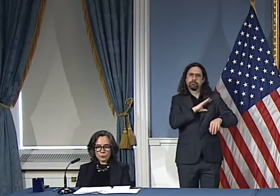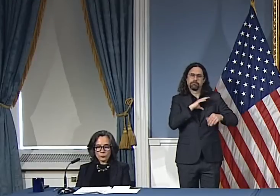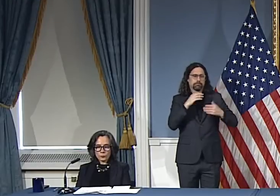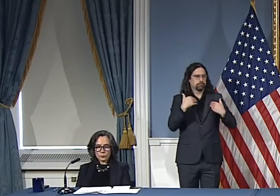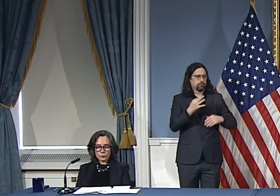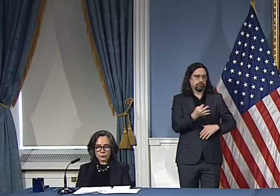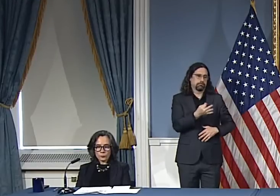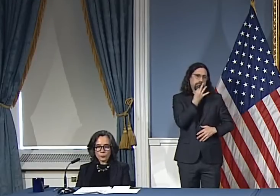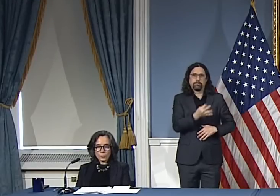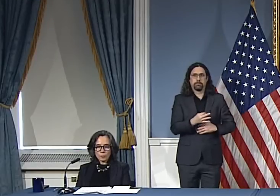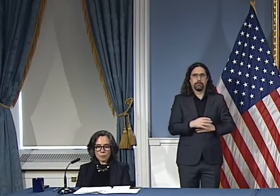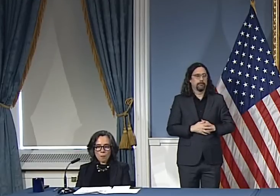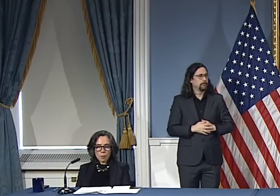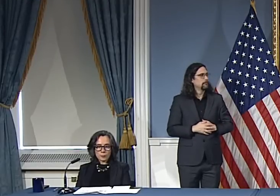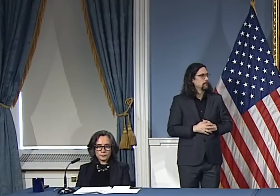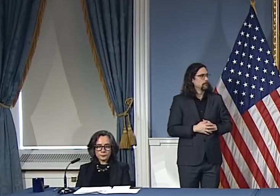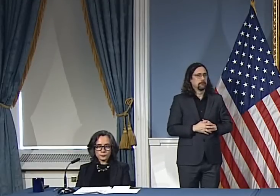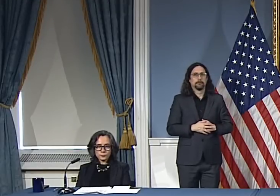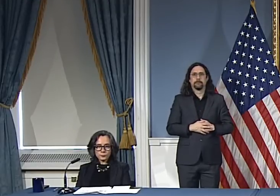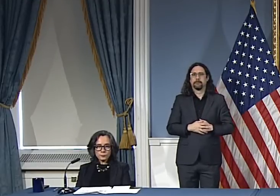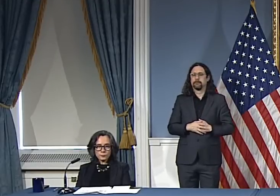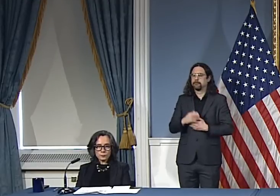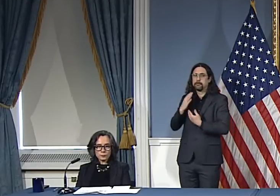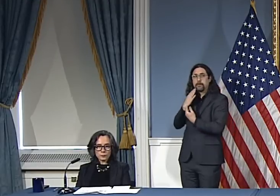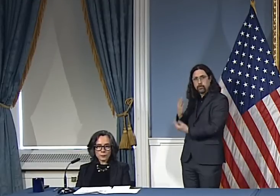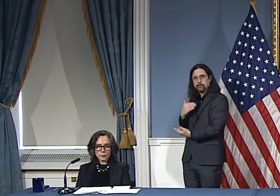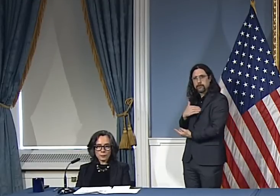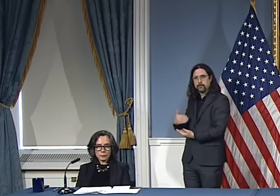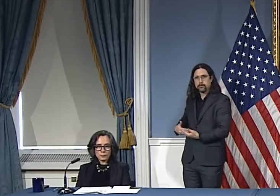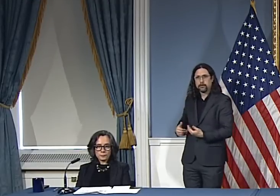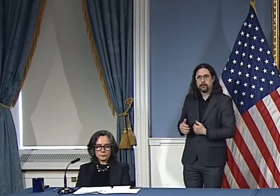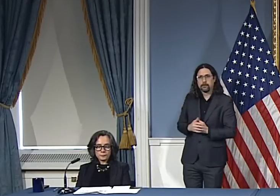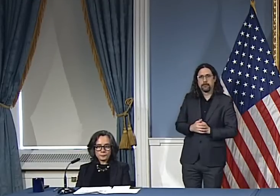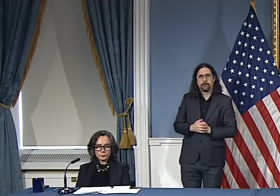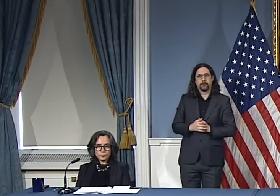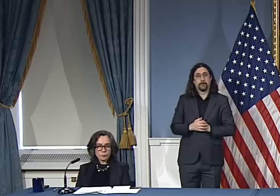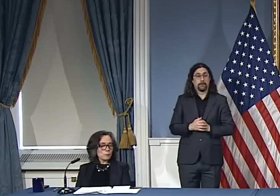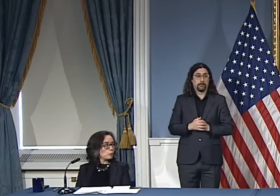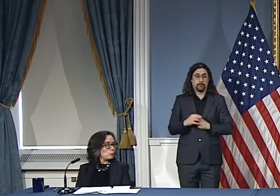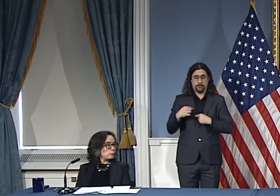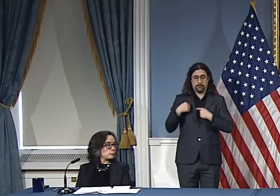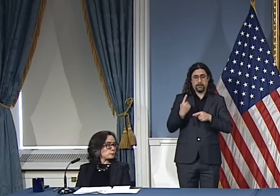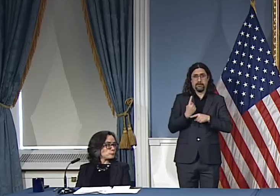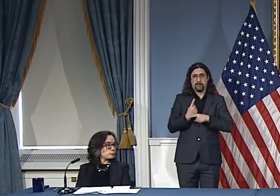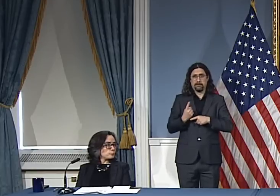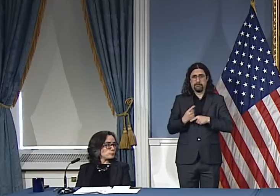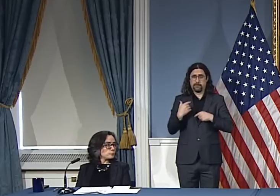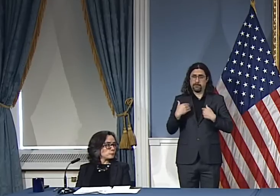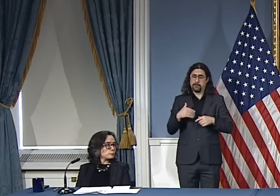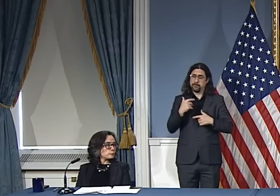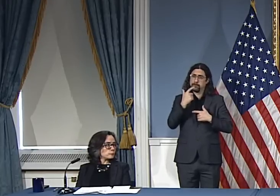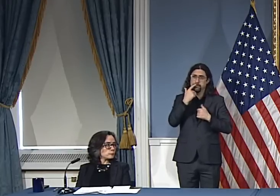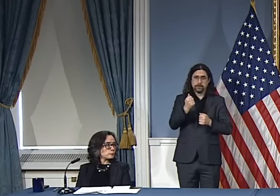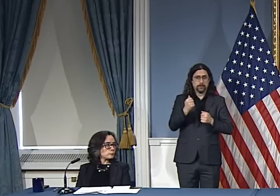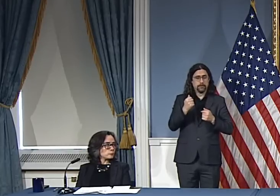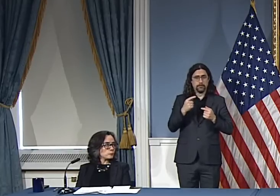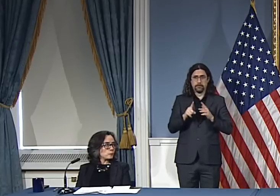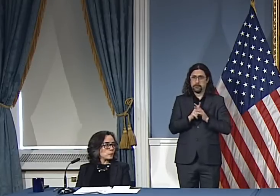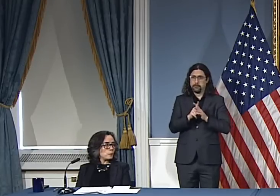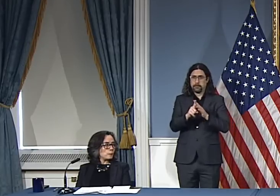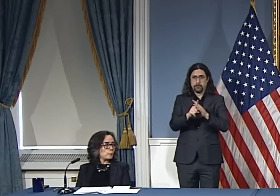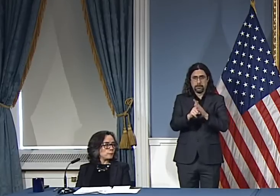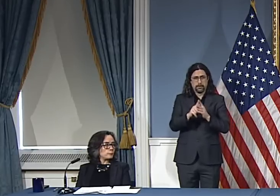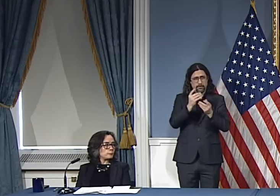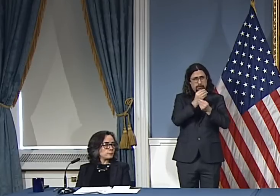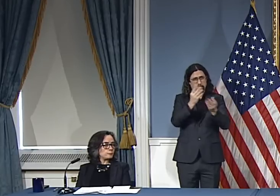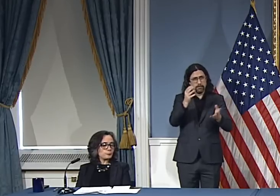been an interesting couple weeks here, but I can tell you definitively that the men and women of the New York City Police Department, as well as all the other city